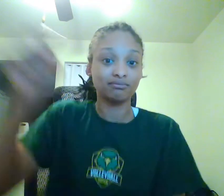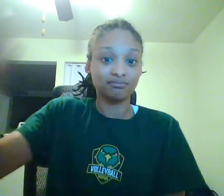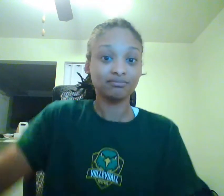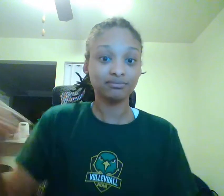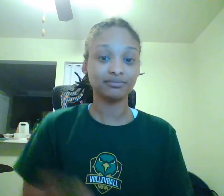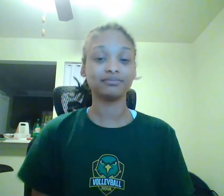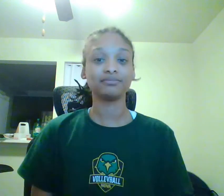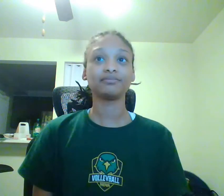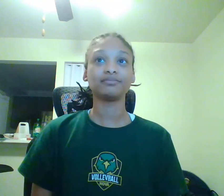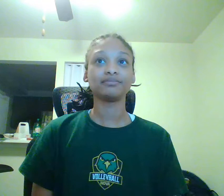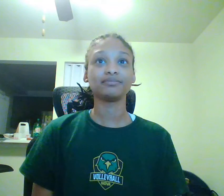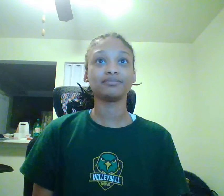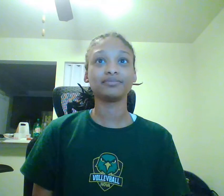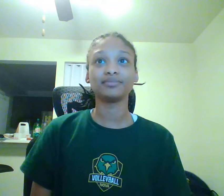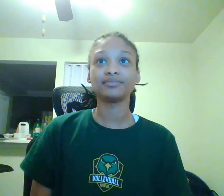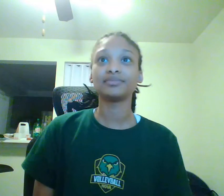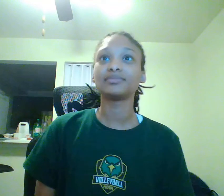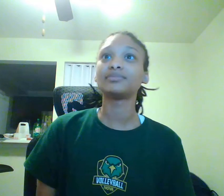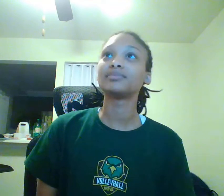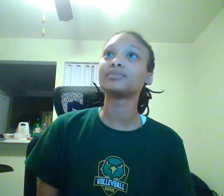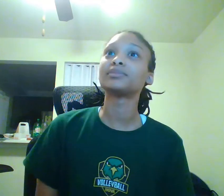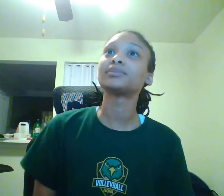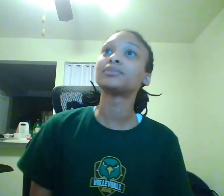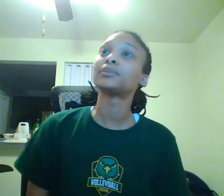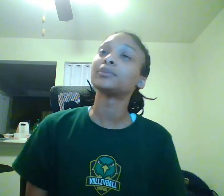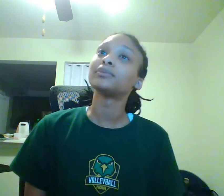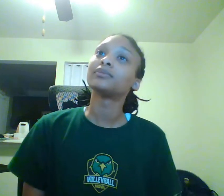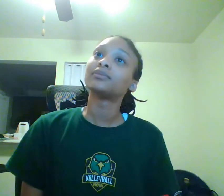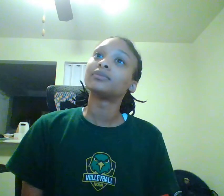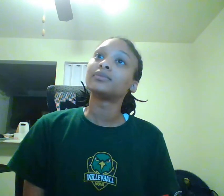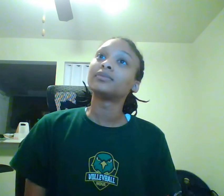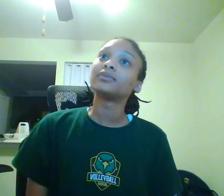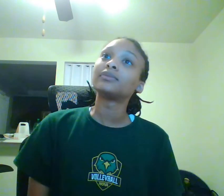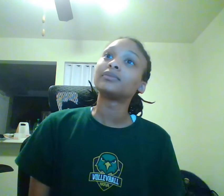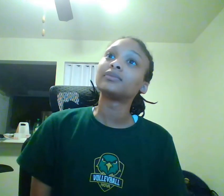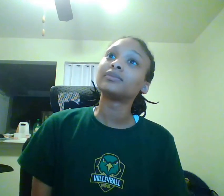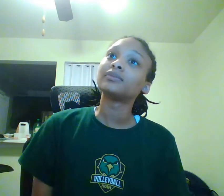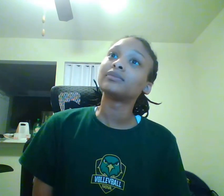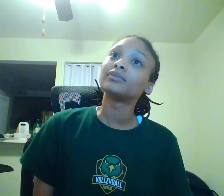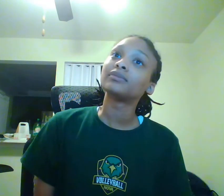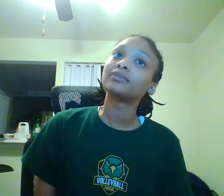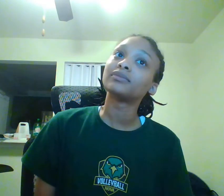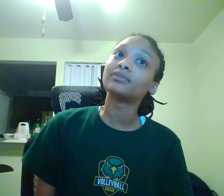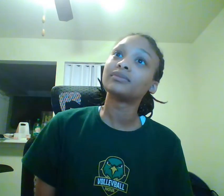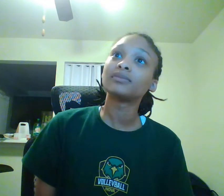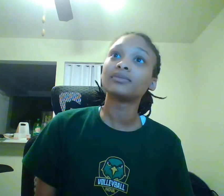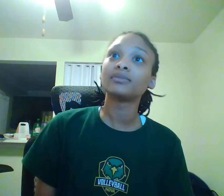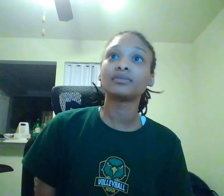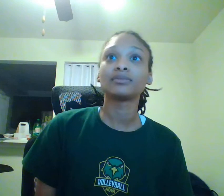Now, depending upon my skill and the layout of the boat, I can perhaps get there quicker than somebody else.